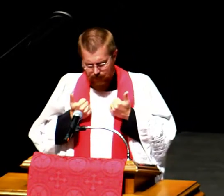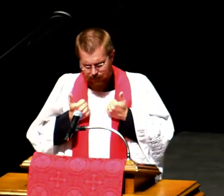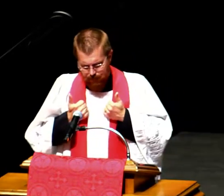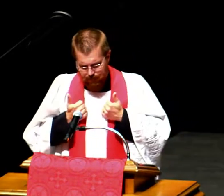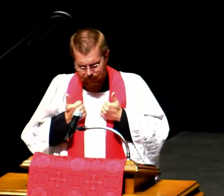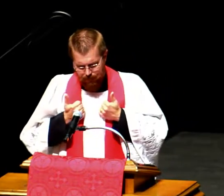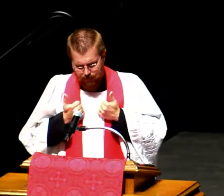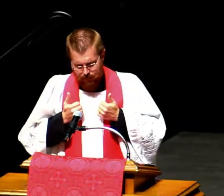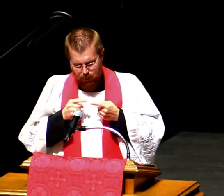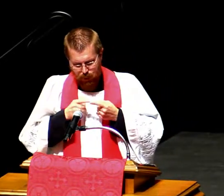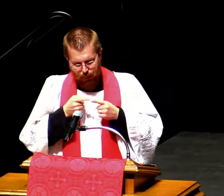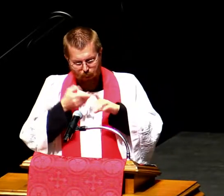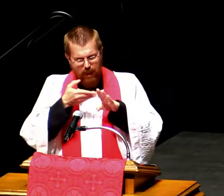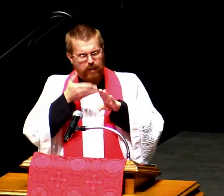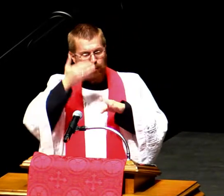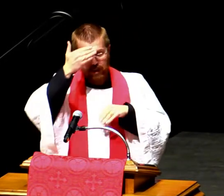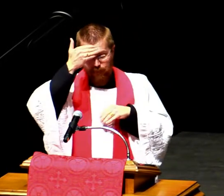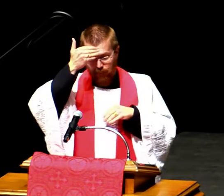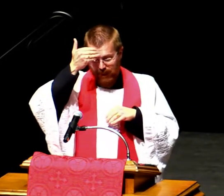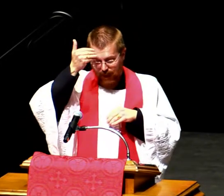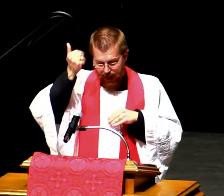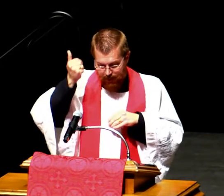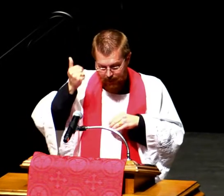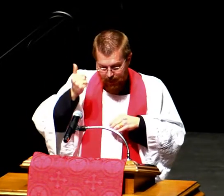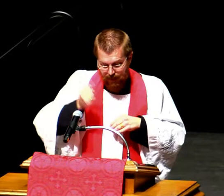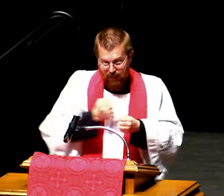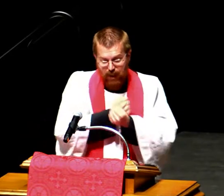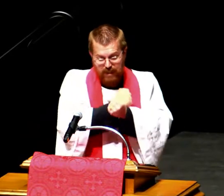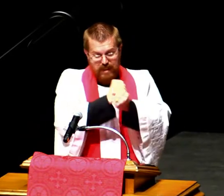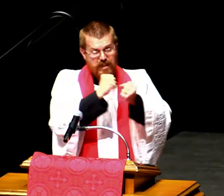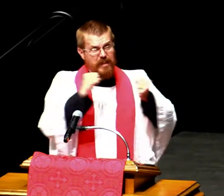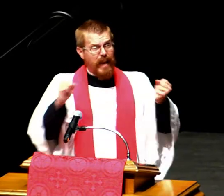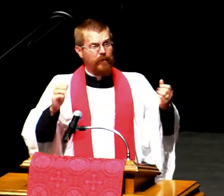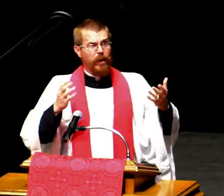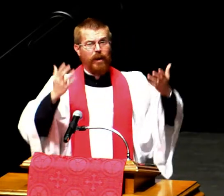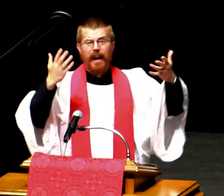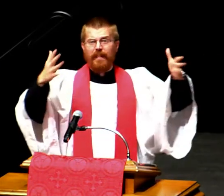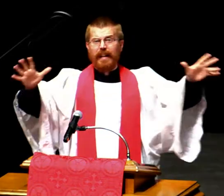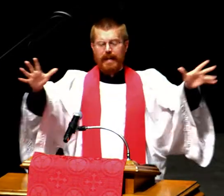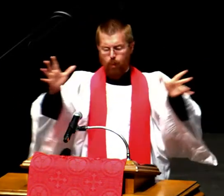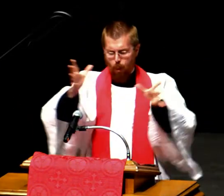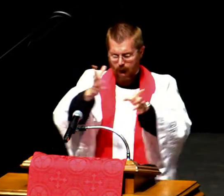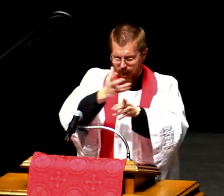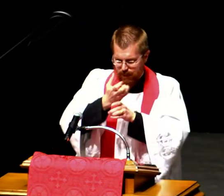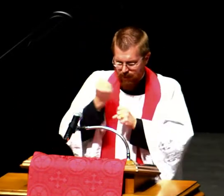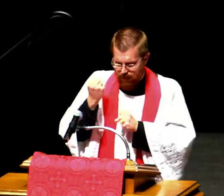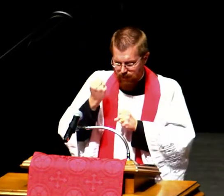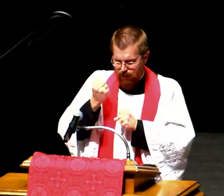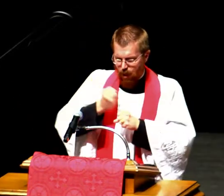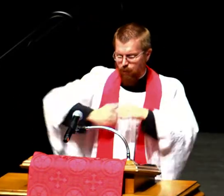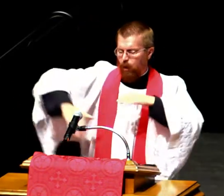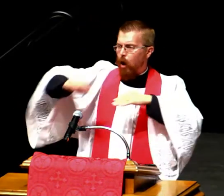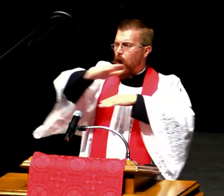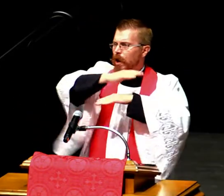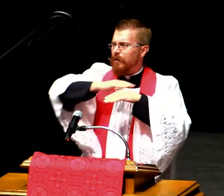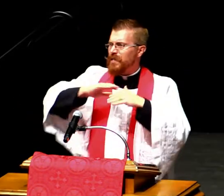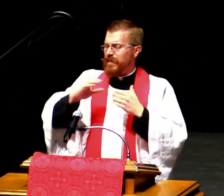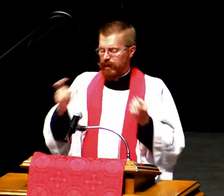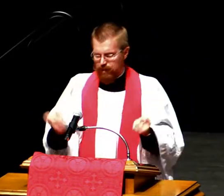to the point that we forget that there is a Savior that has won over all of sin.